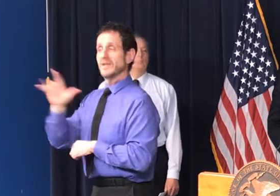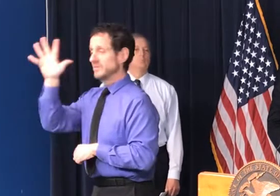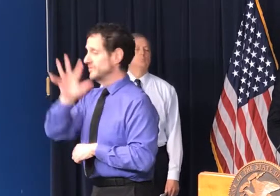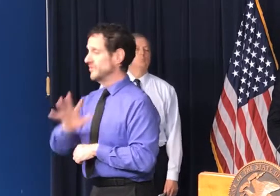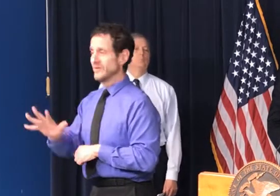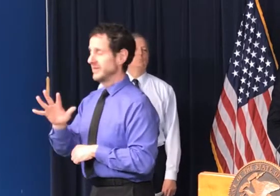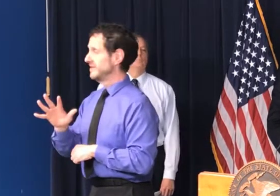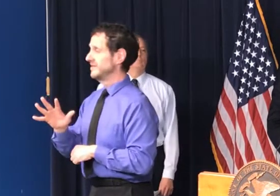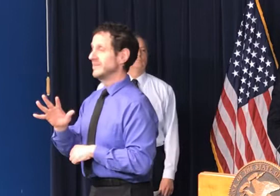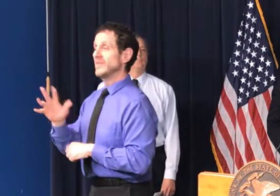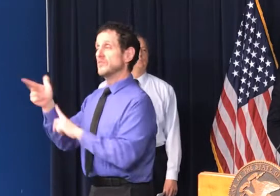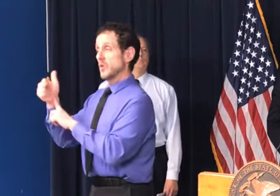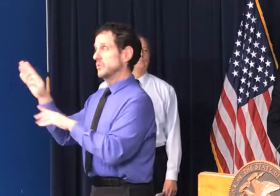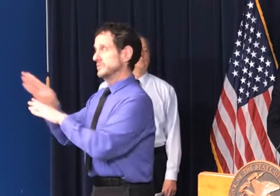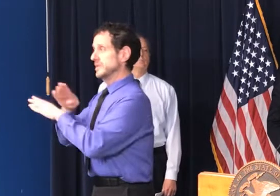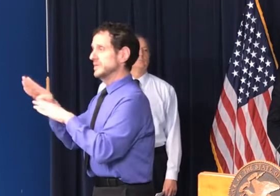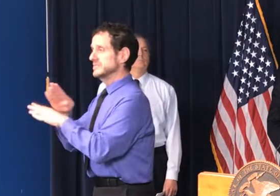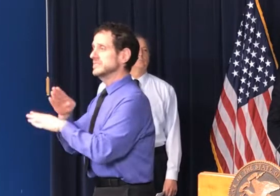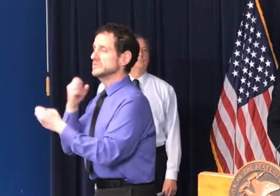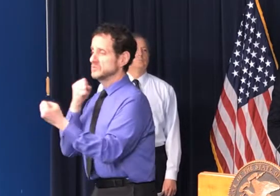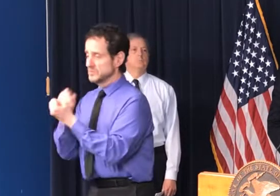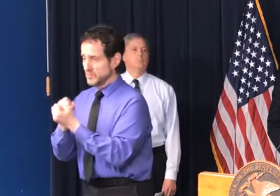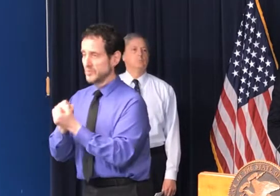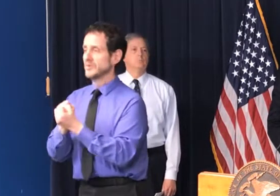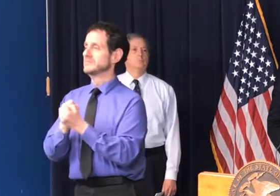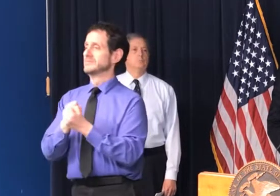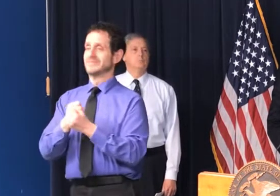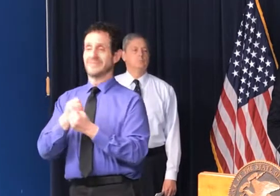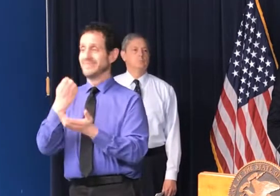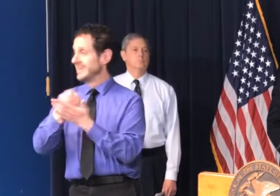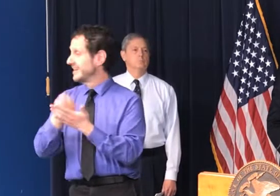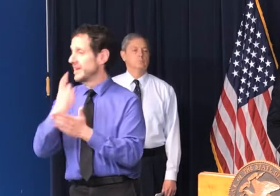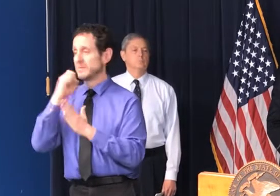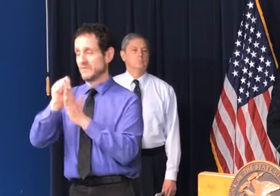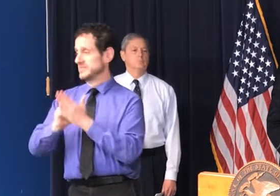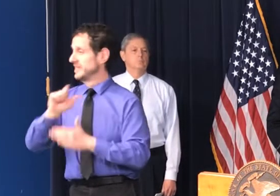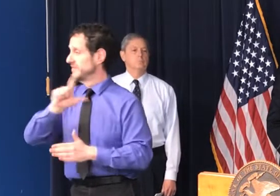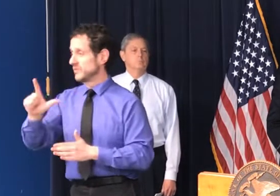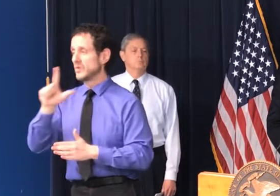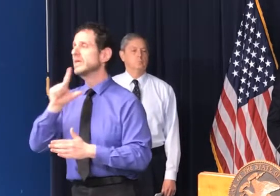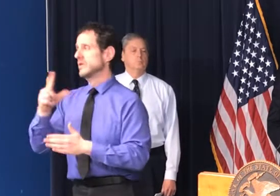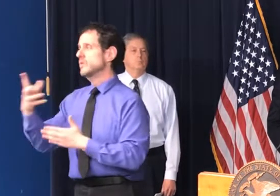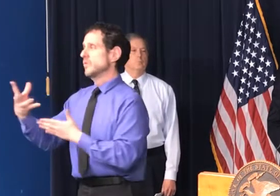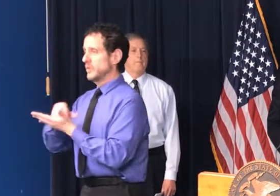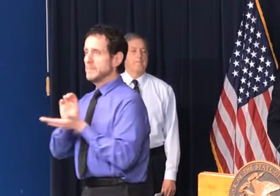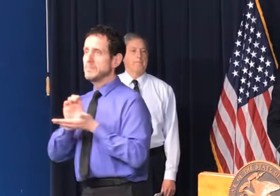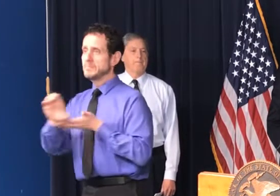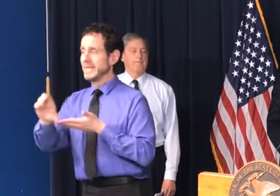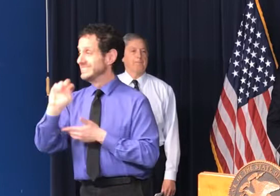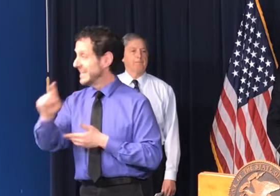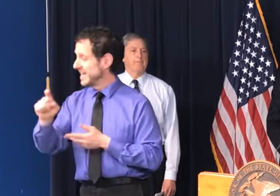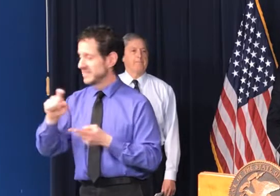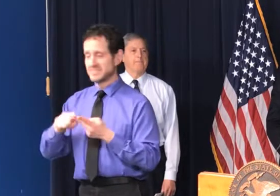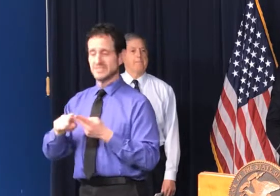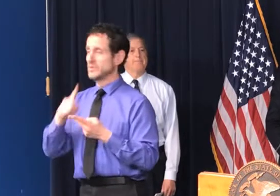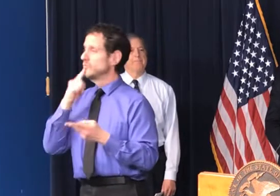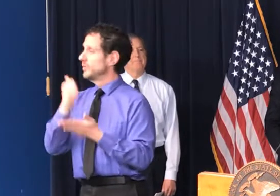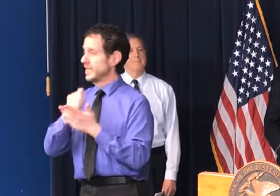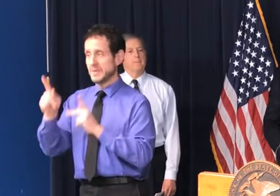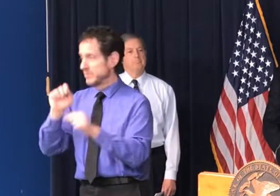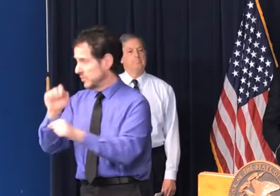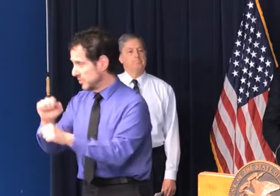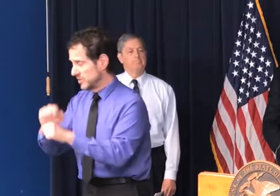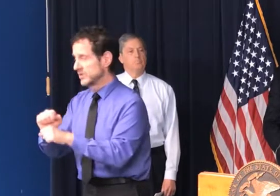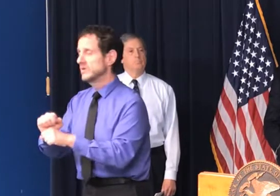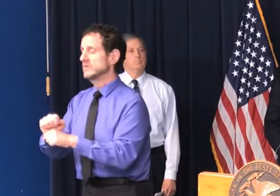significant economic engines, employers, and tax generators for the state of Illinois. Separately, I also